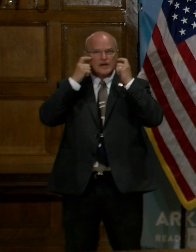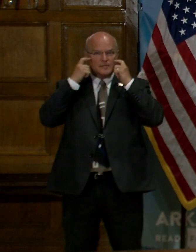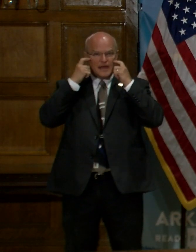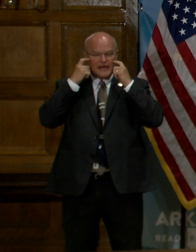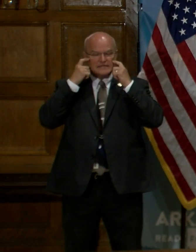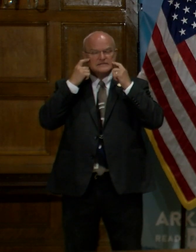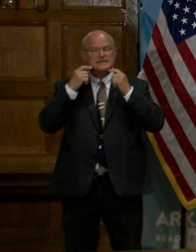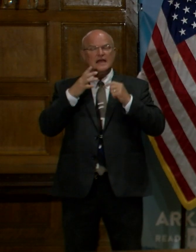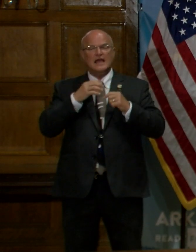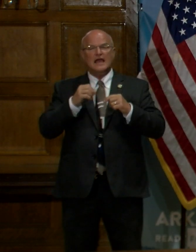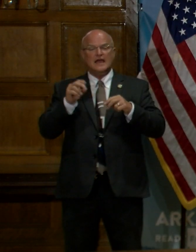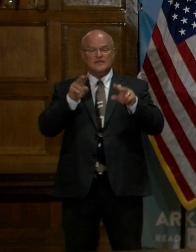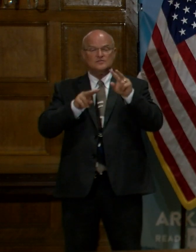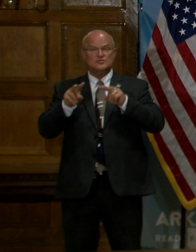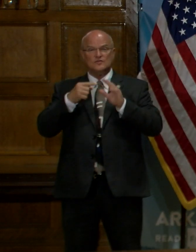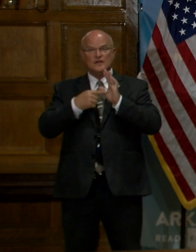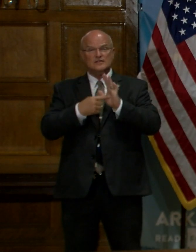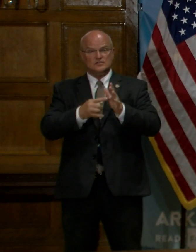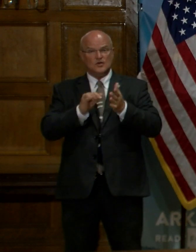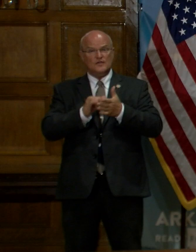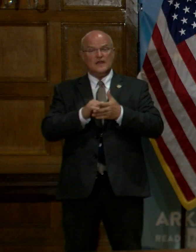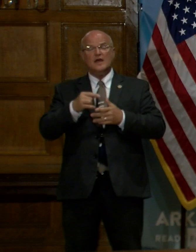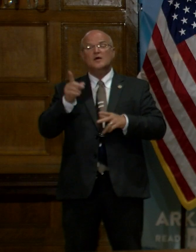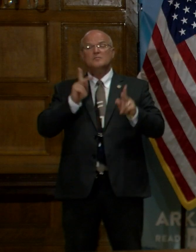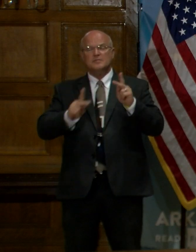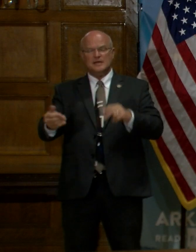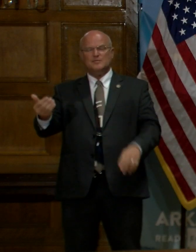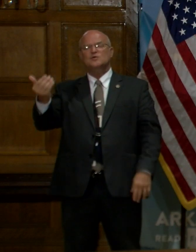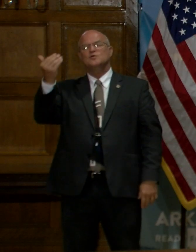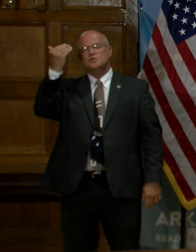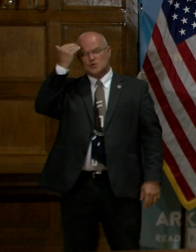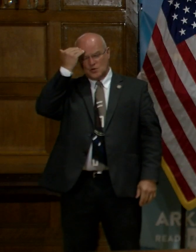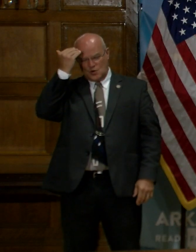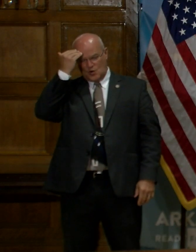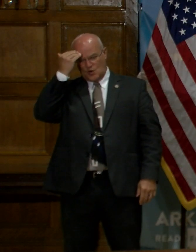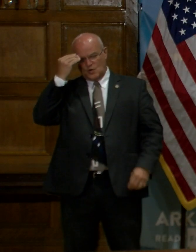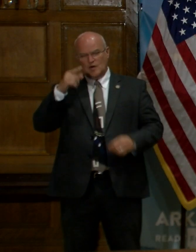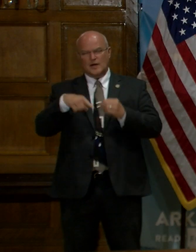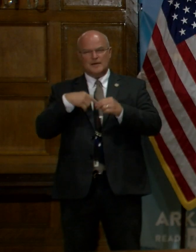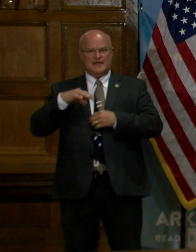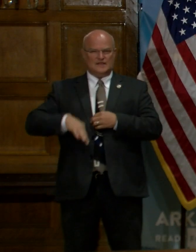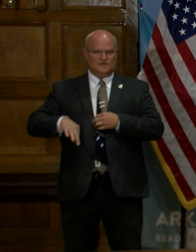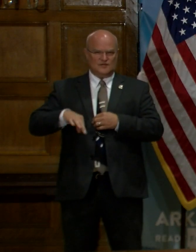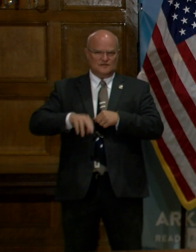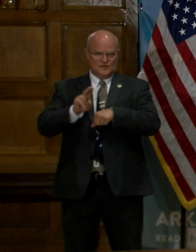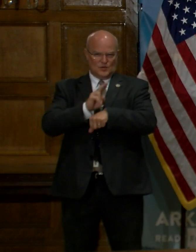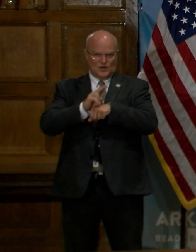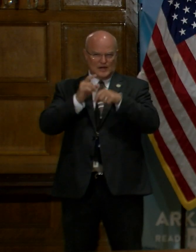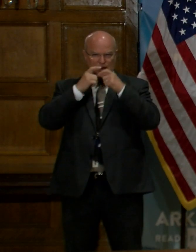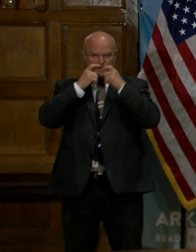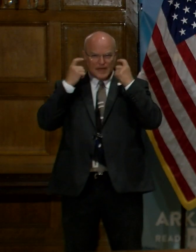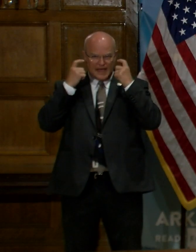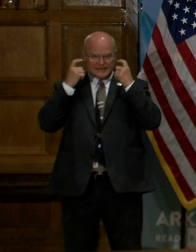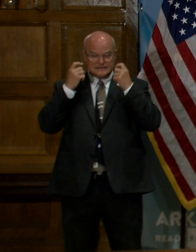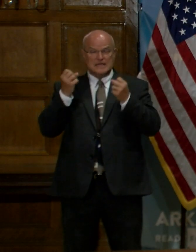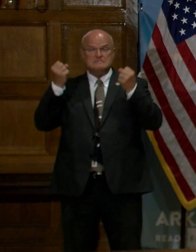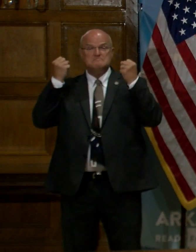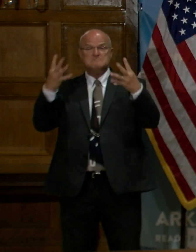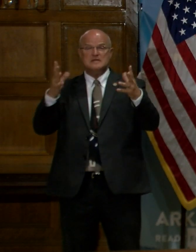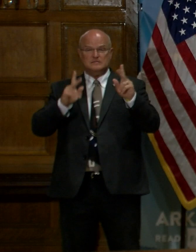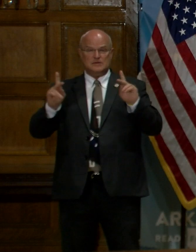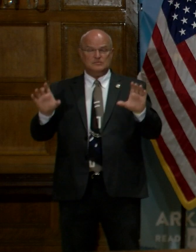think the survey shows that the public is largely aware of the benefits of wearing a mask, and many of them